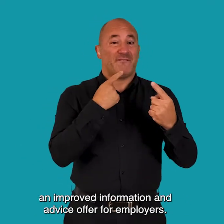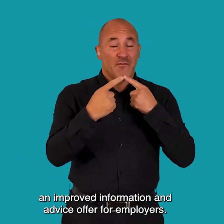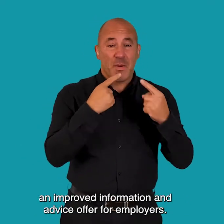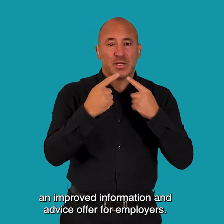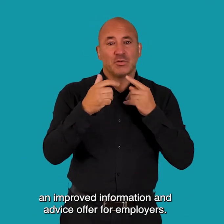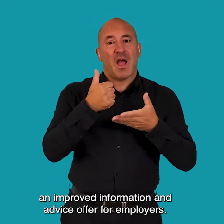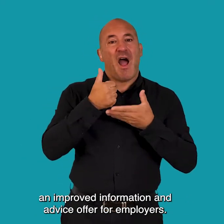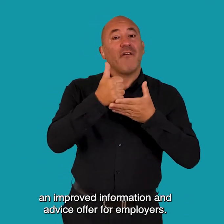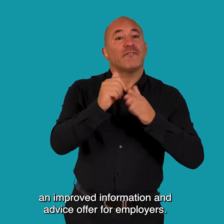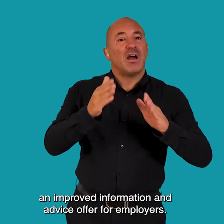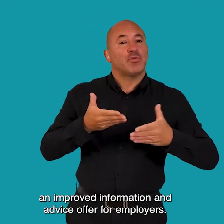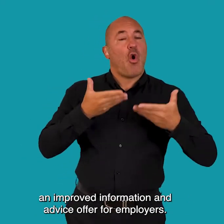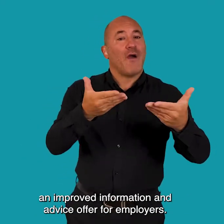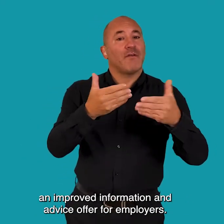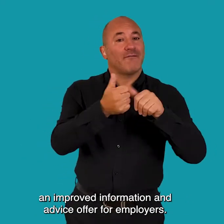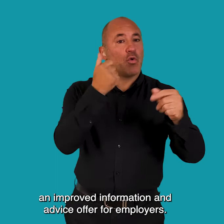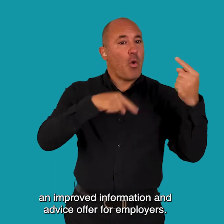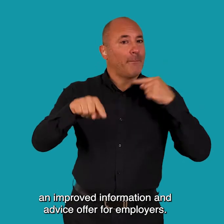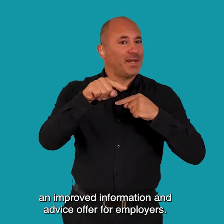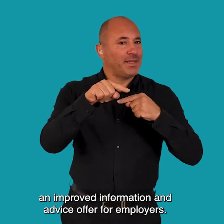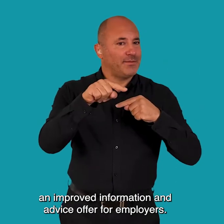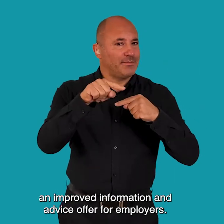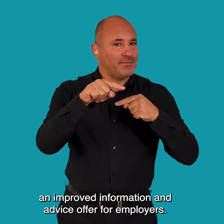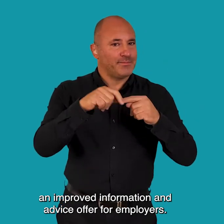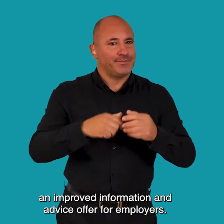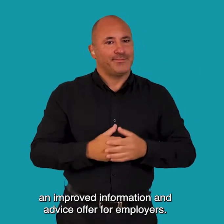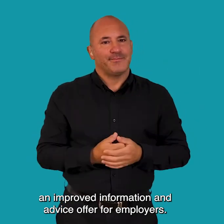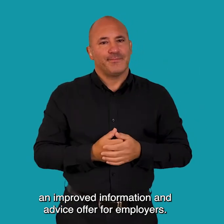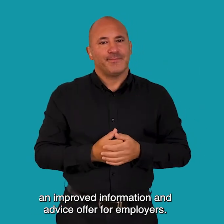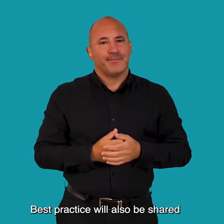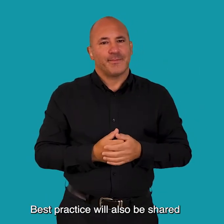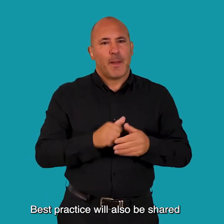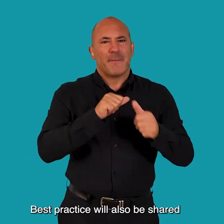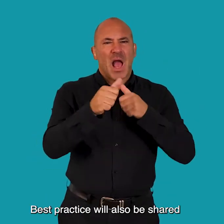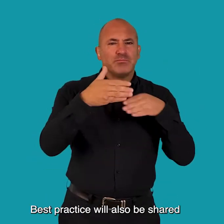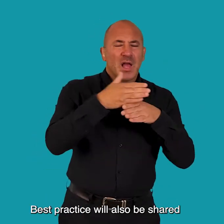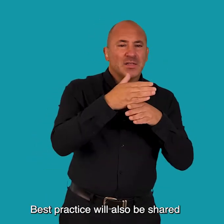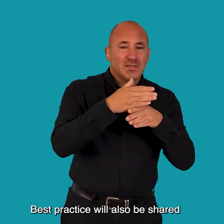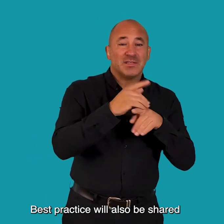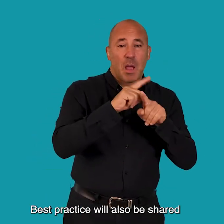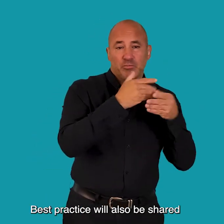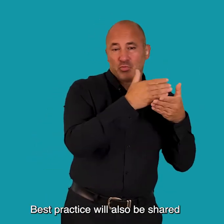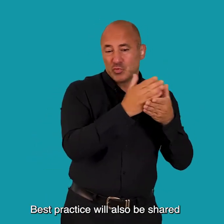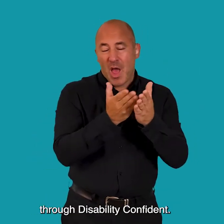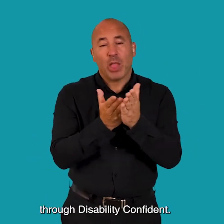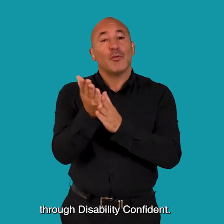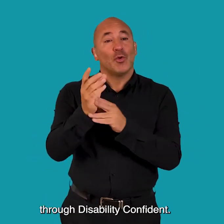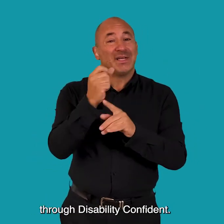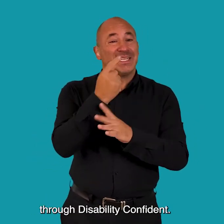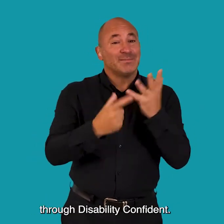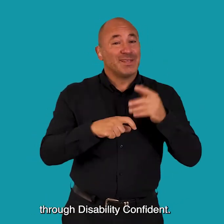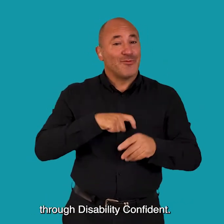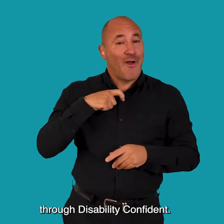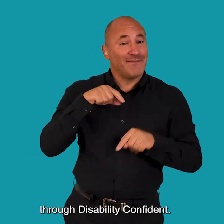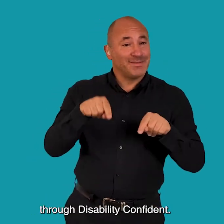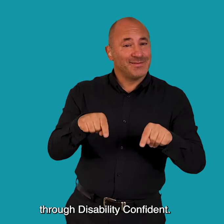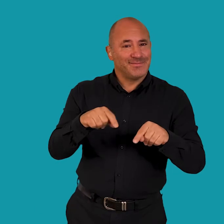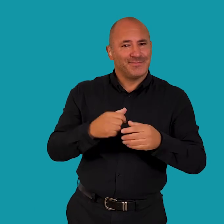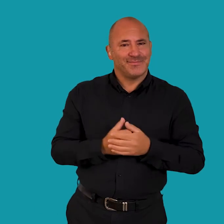improved information and advice offer for employers. Best practice will also be shared through Disability Confident. There